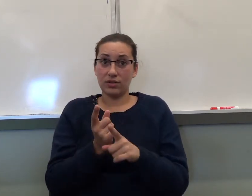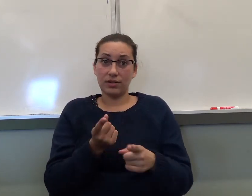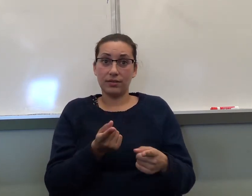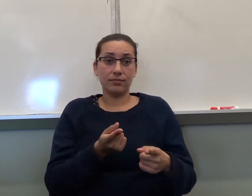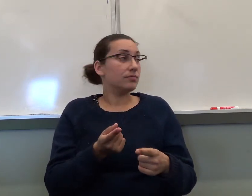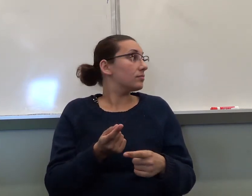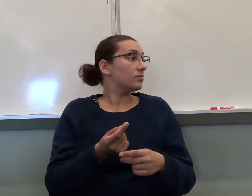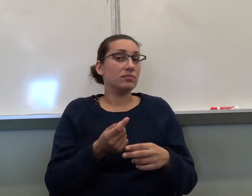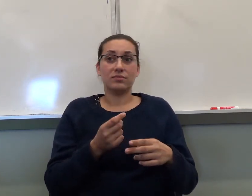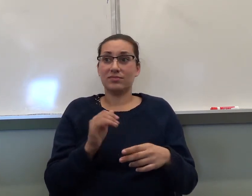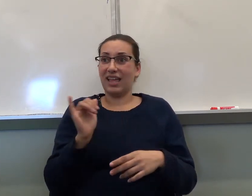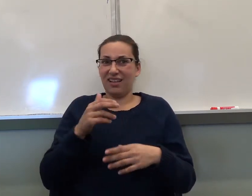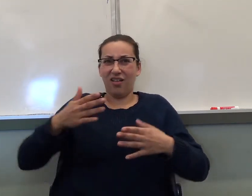weigh 1/6, I mean, you could float off.